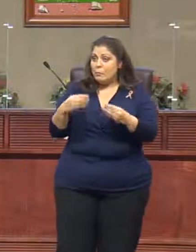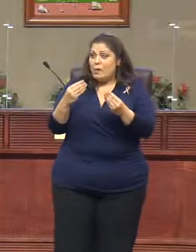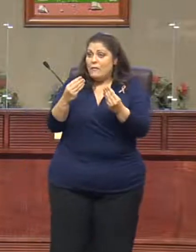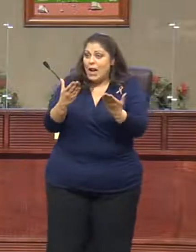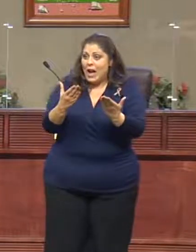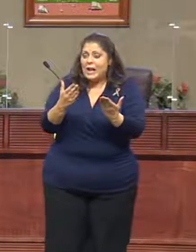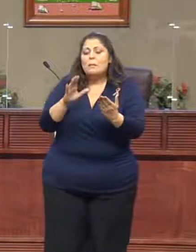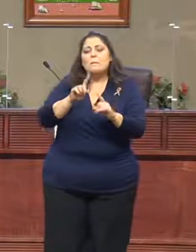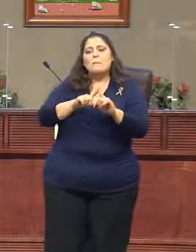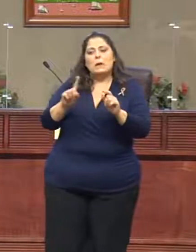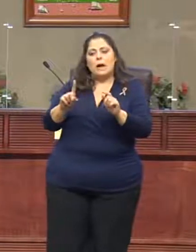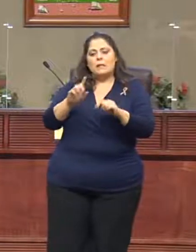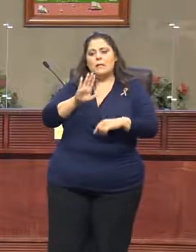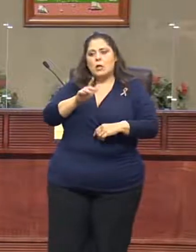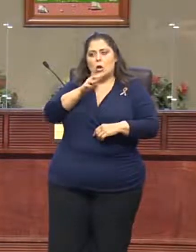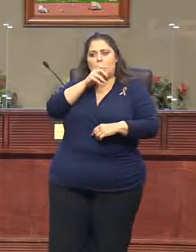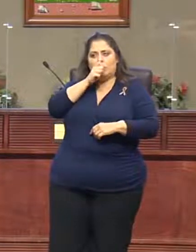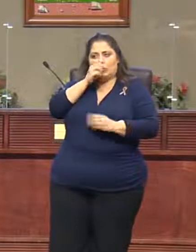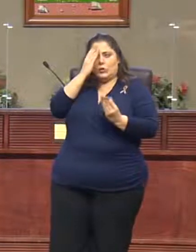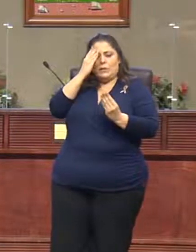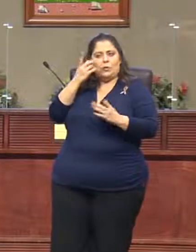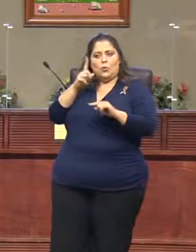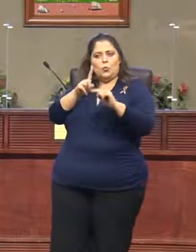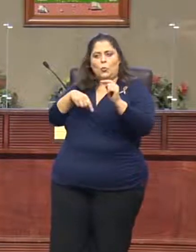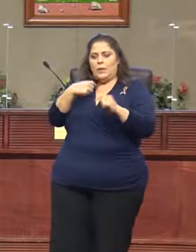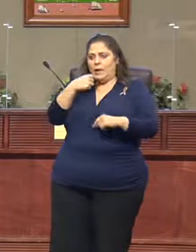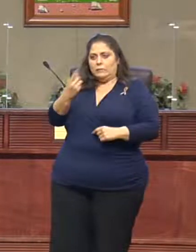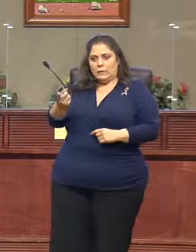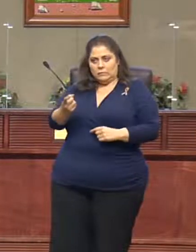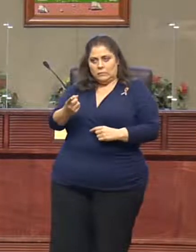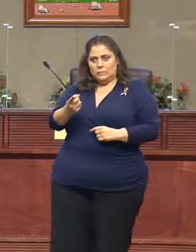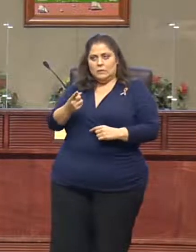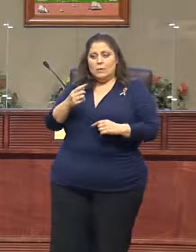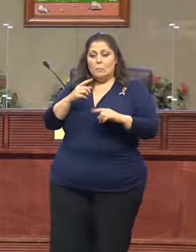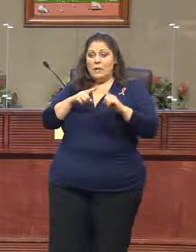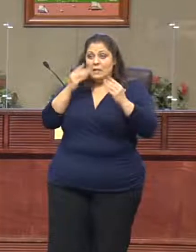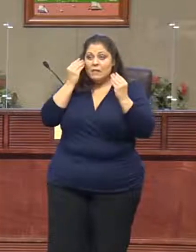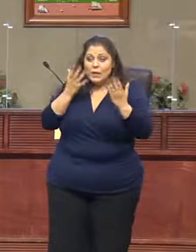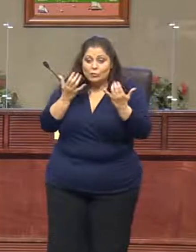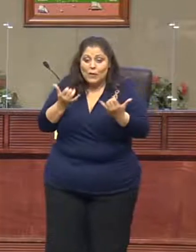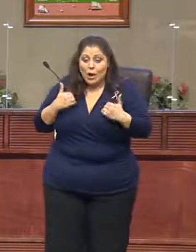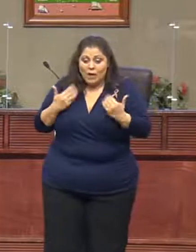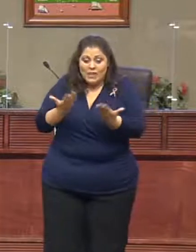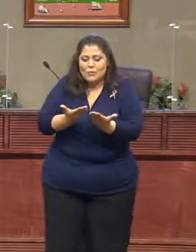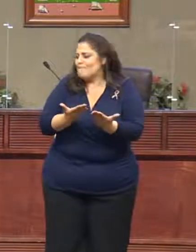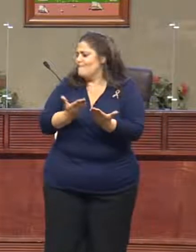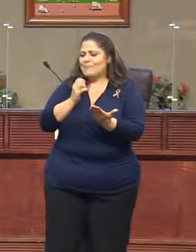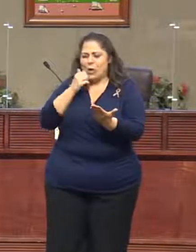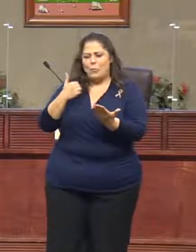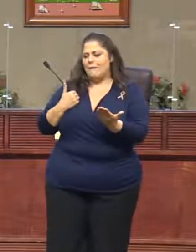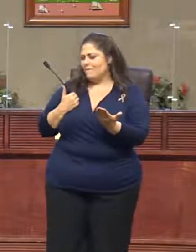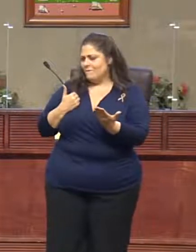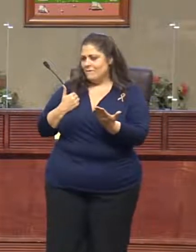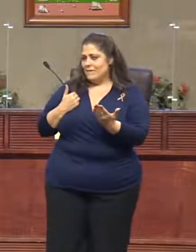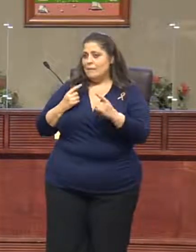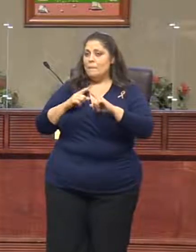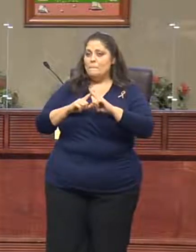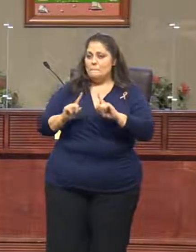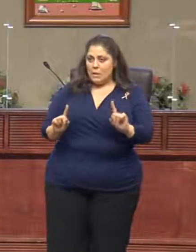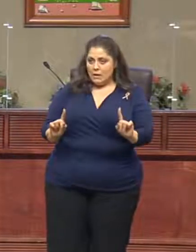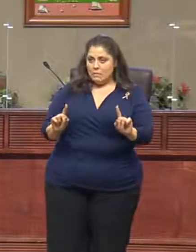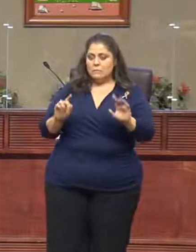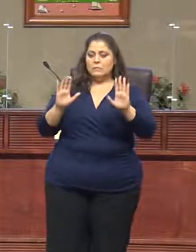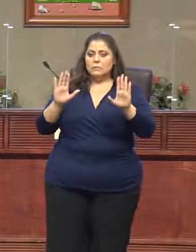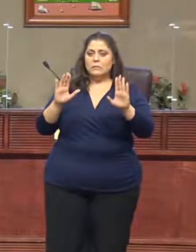don't violate any confidentiality on that case, but I don't have that information. But listen, let's get familiar with